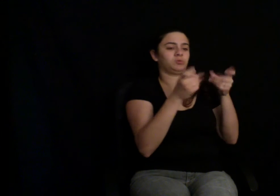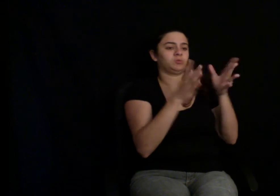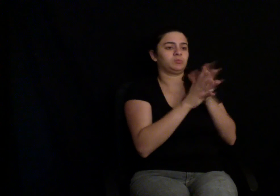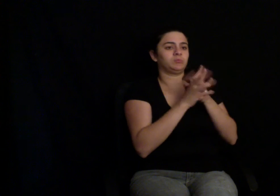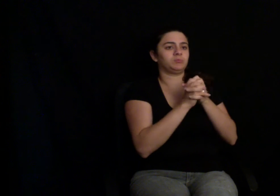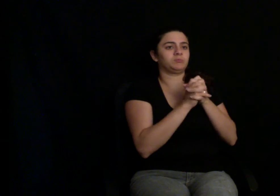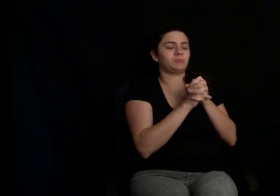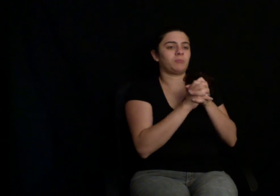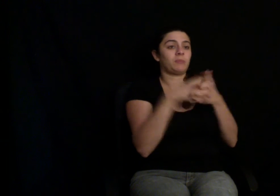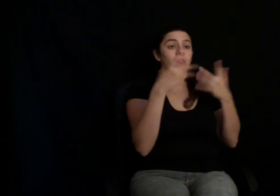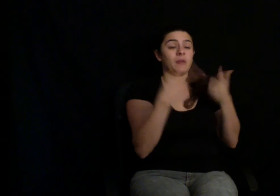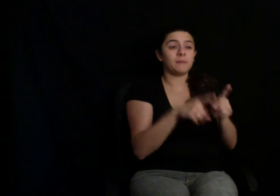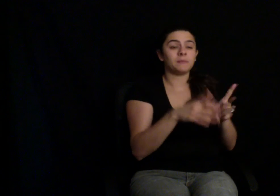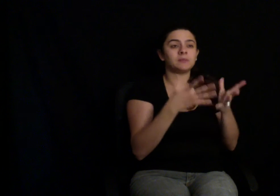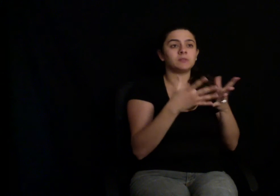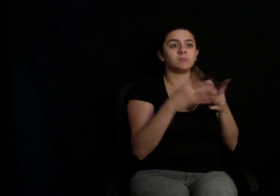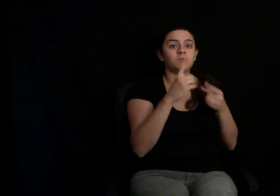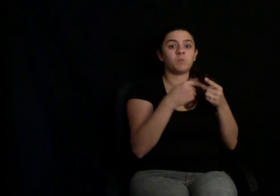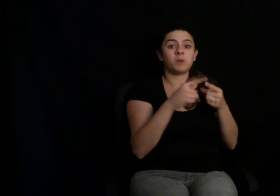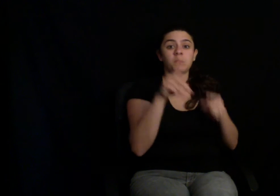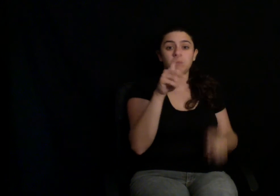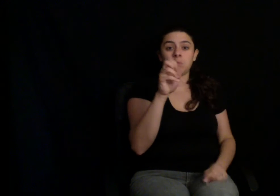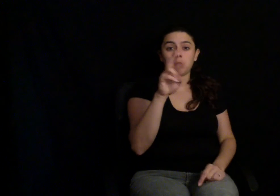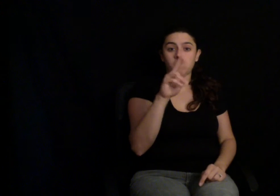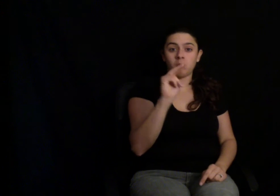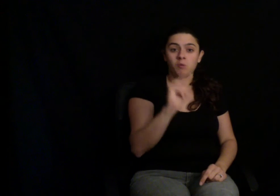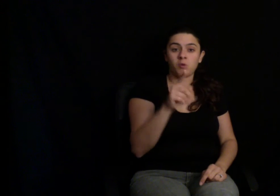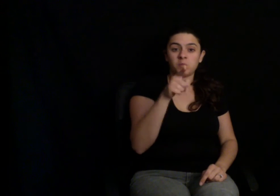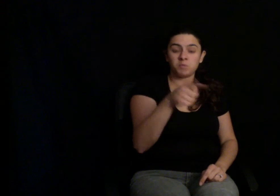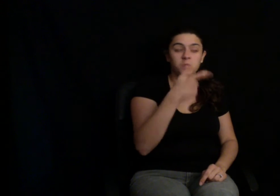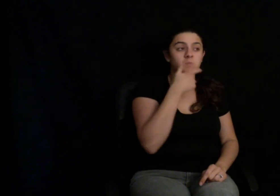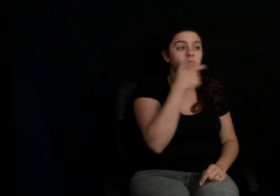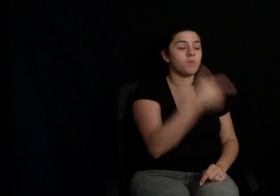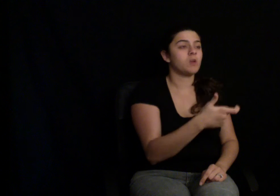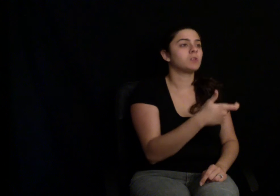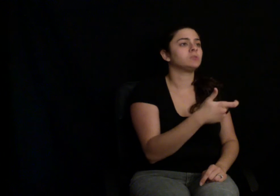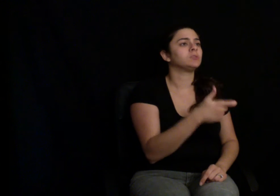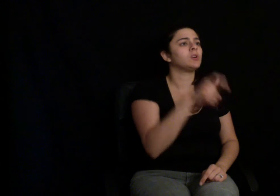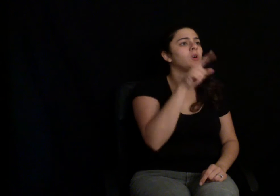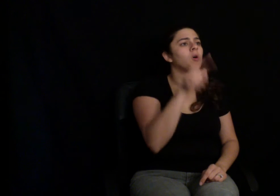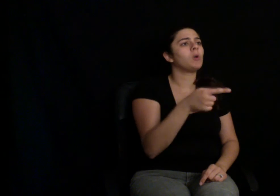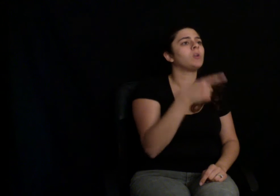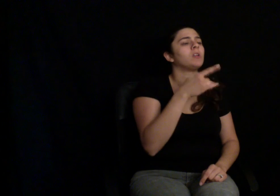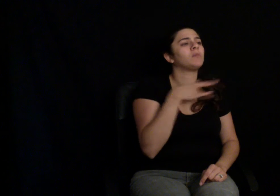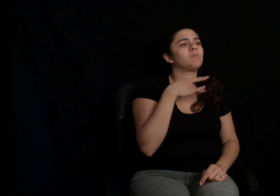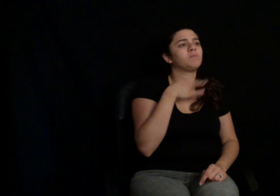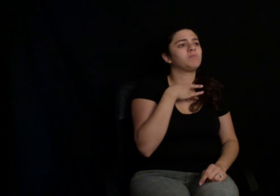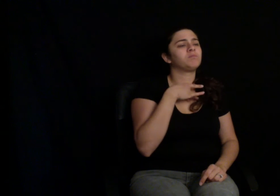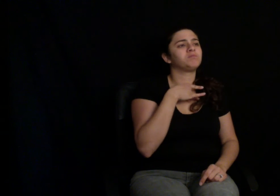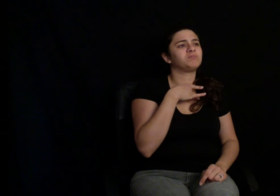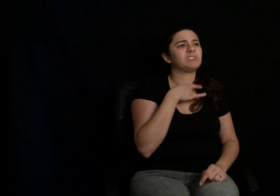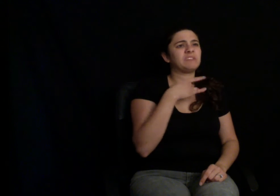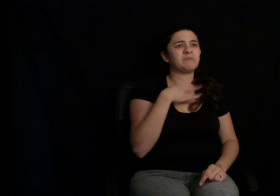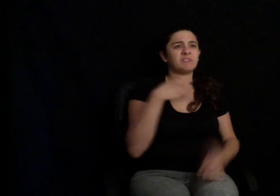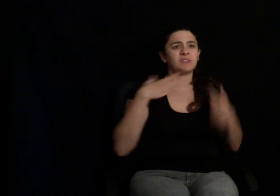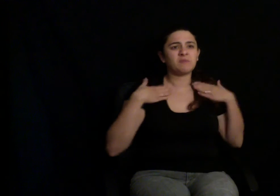sense, right? Because if you're watching porn, you're really only getting the visual aspects. Most of the time, you don't want your parents or